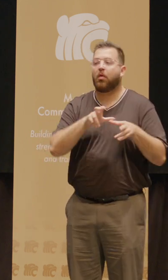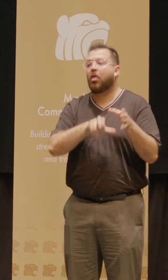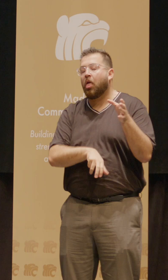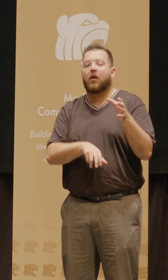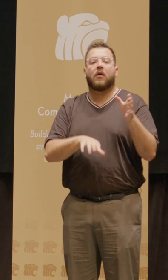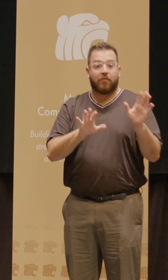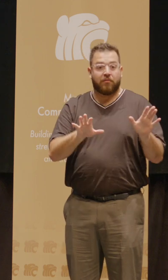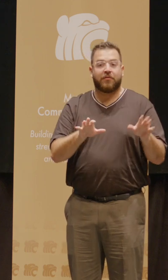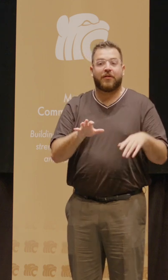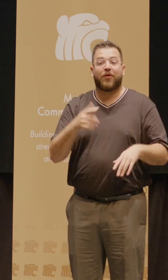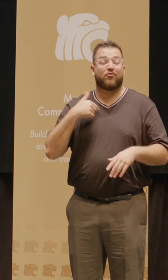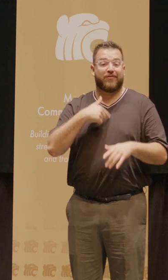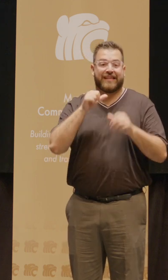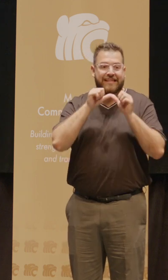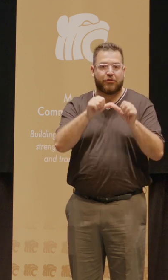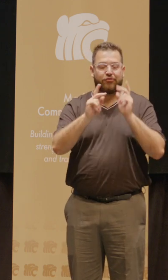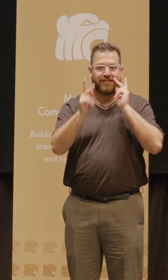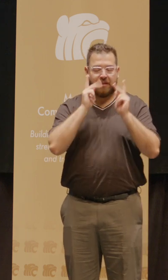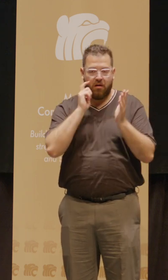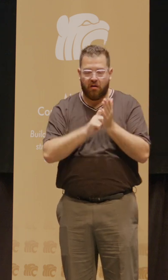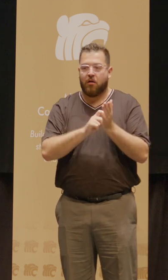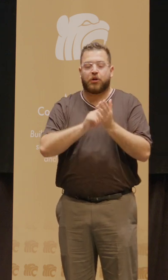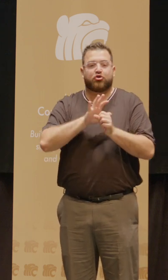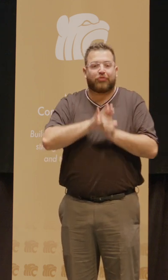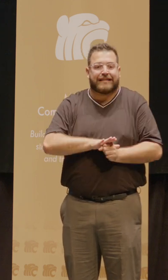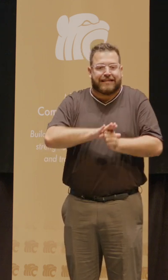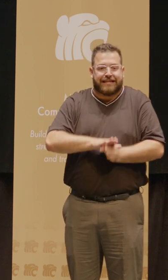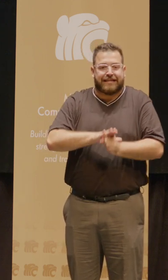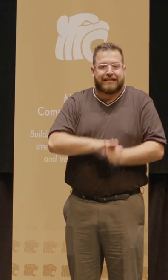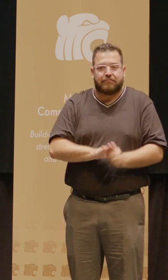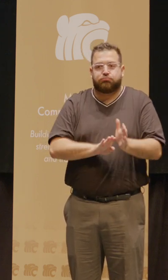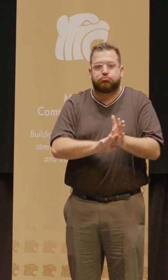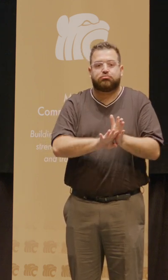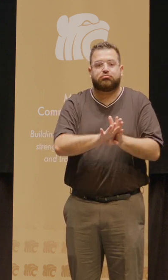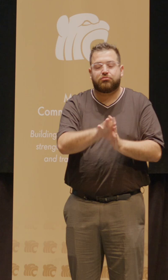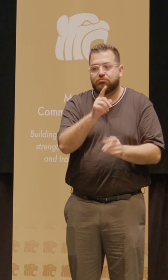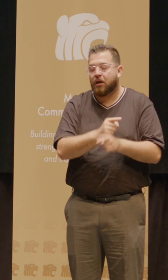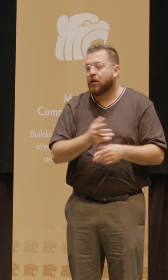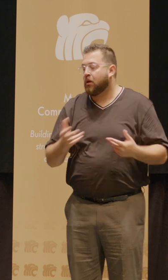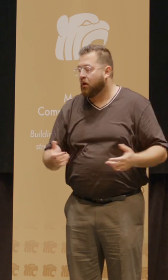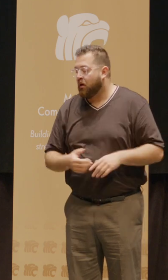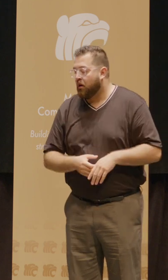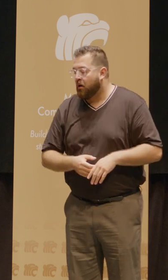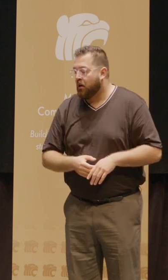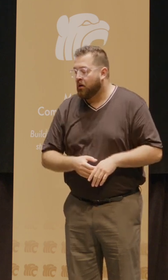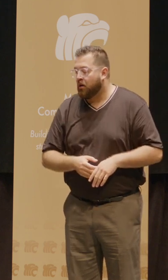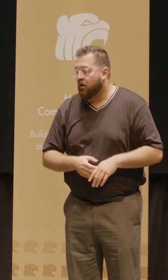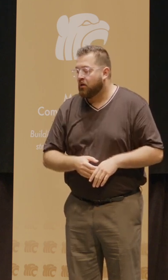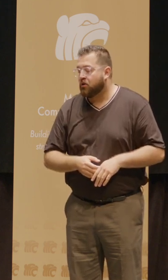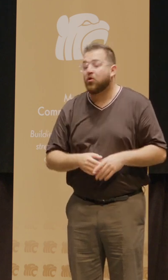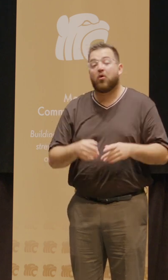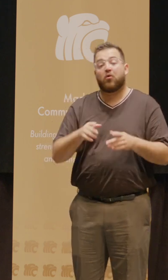And we continue to have like stressors, as we all know, with hospitals closures and things like that, especially in this area, in this region. And so working with the Health and